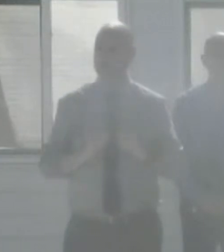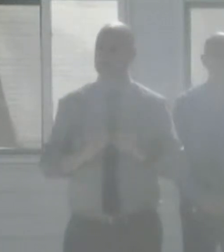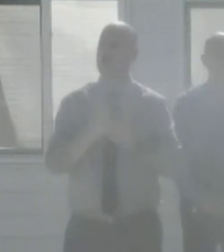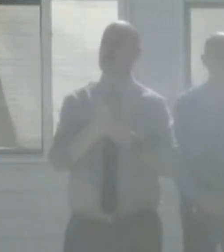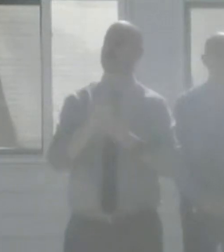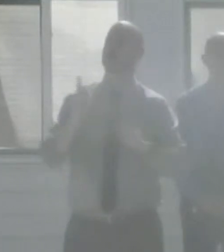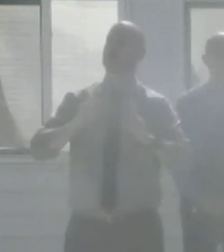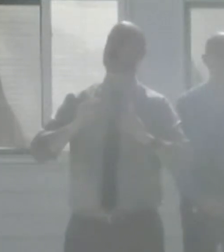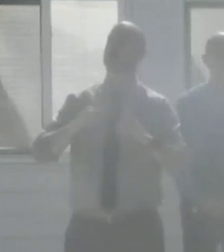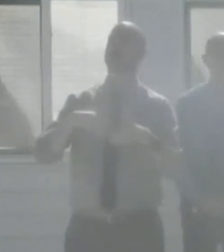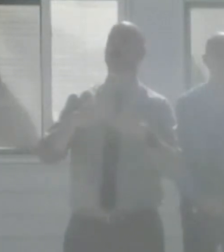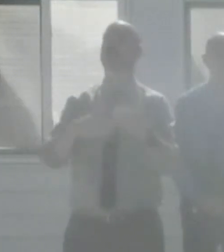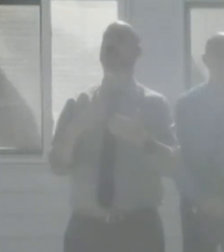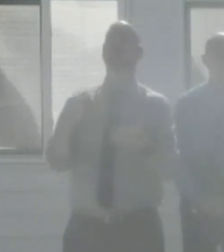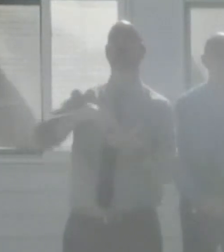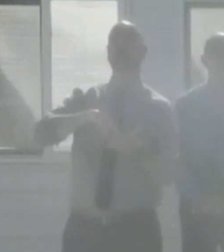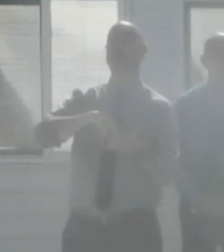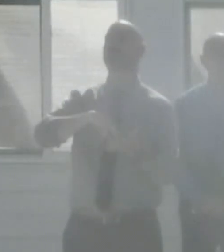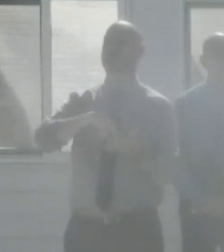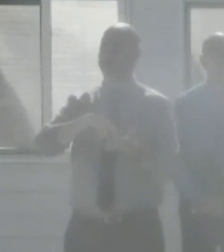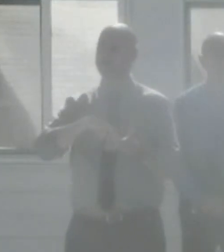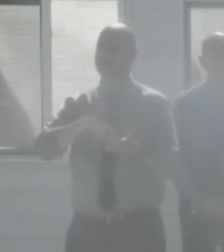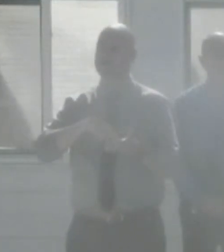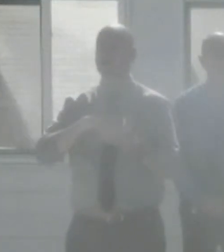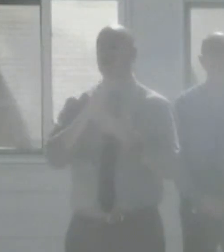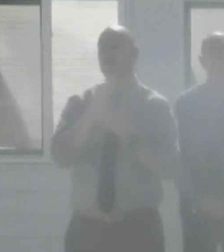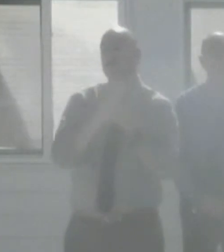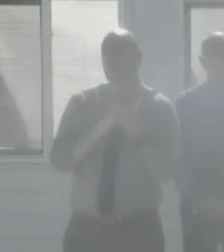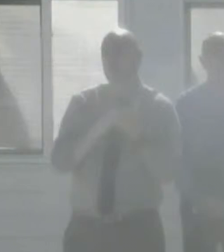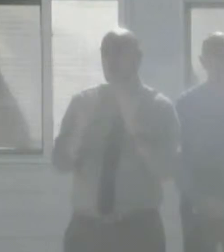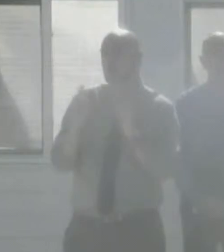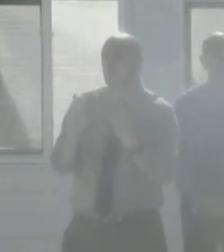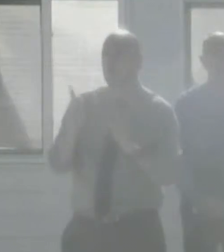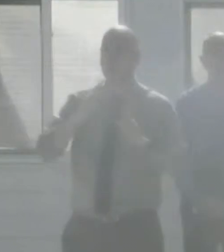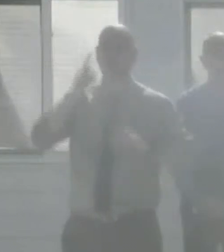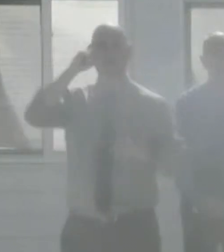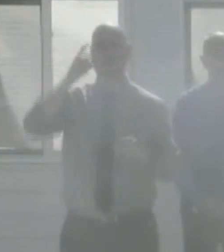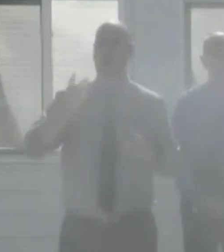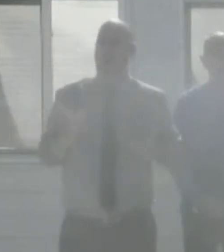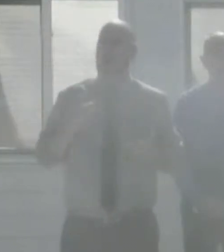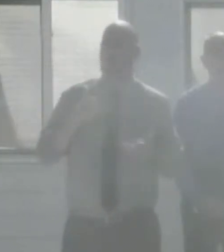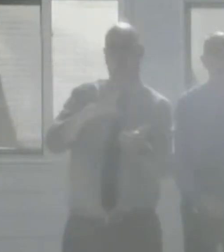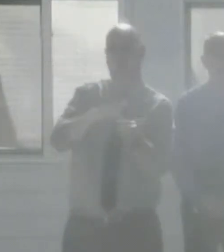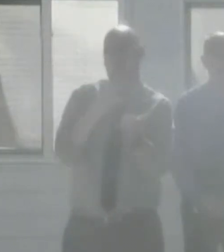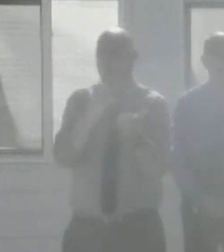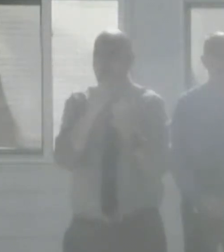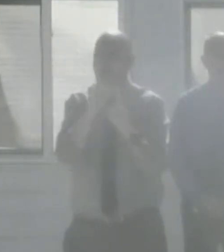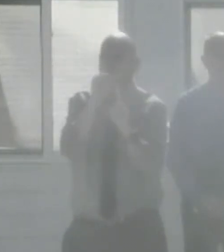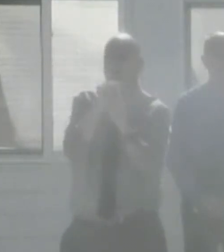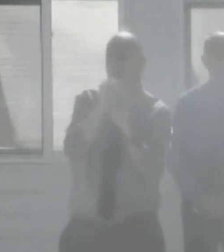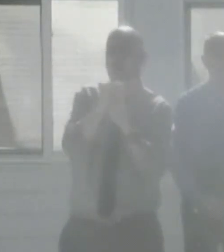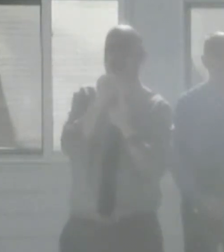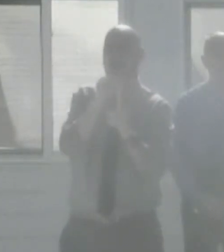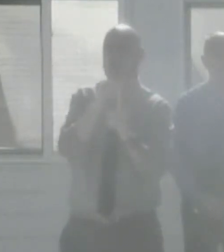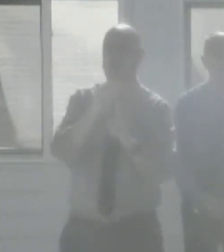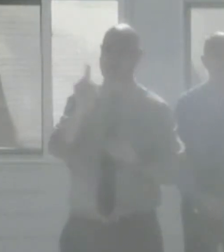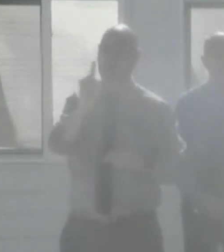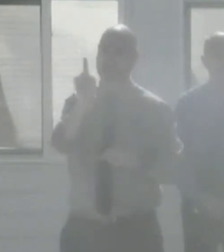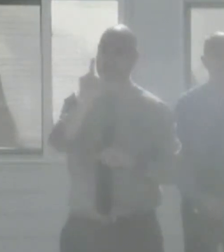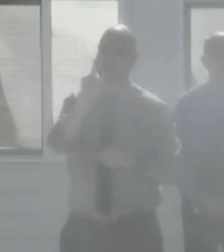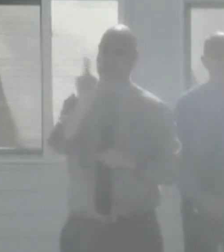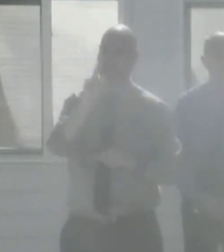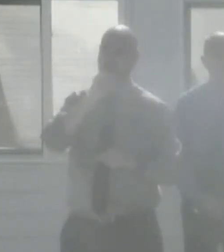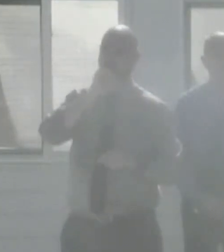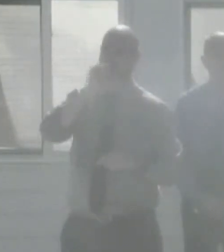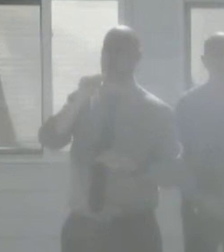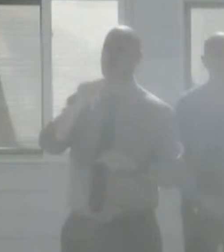be opportunities that some people think they can take advantage of. I'm warning you, don't do that. If you loot, you will